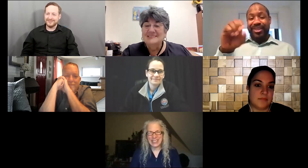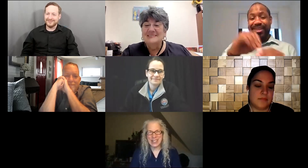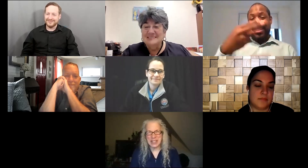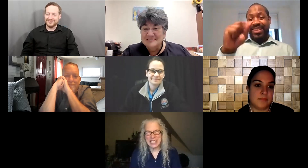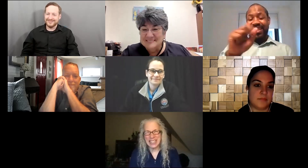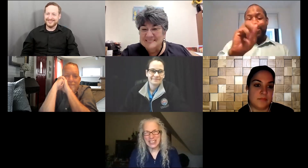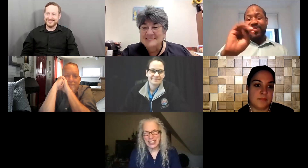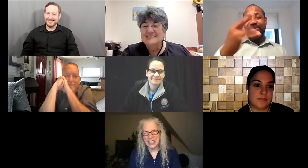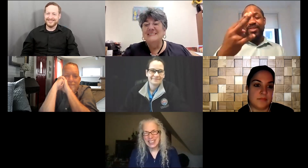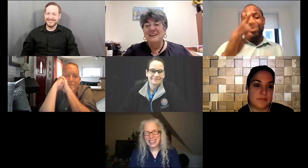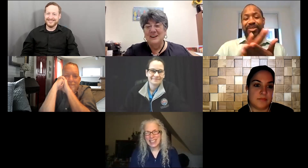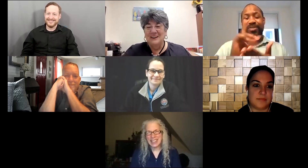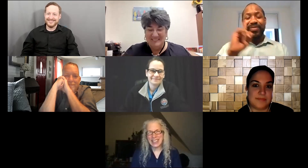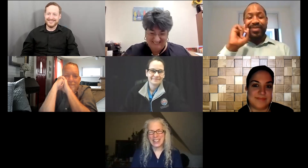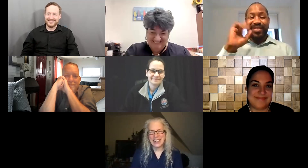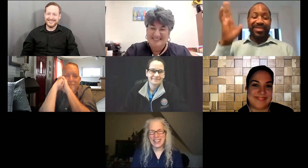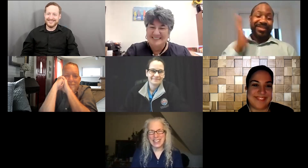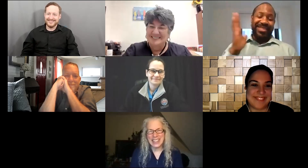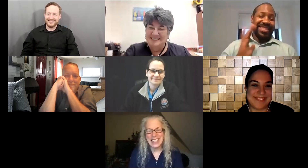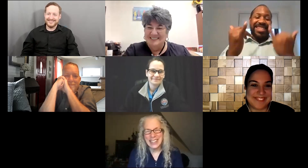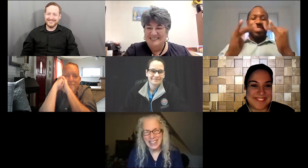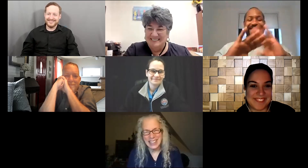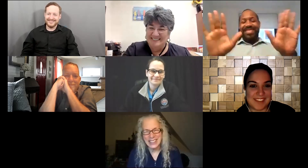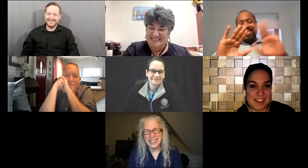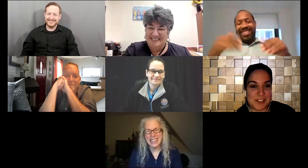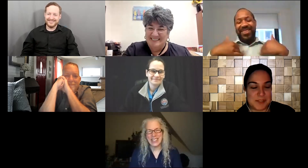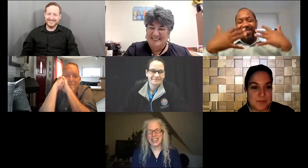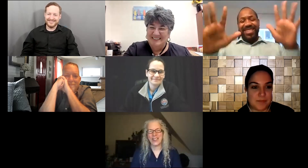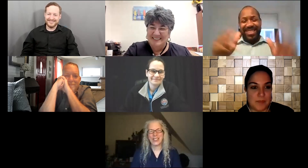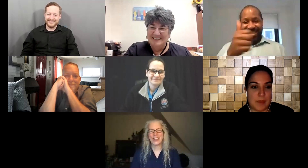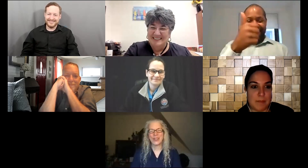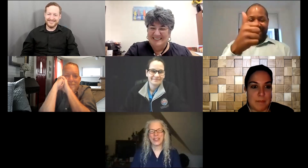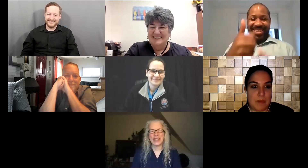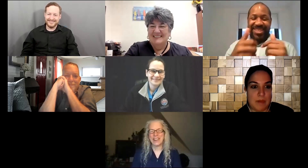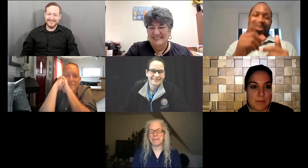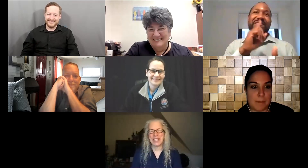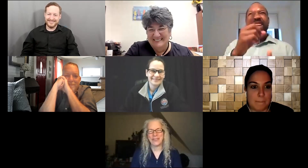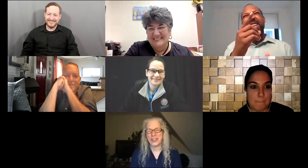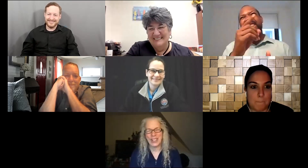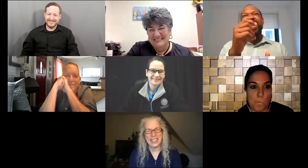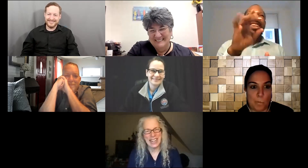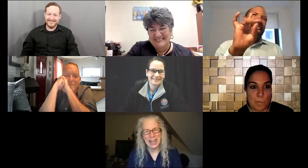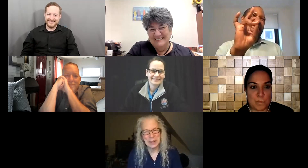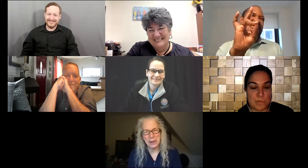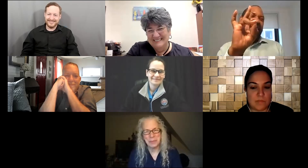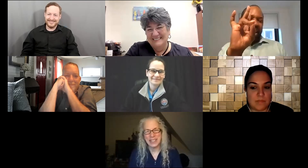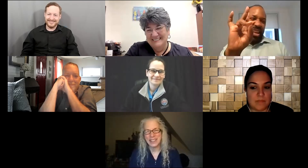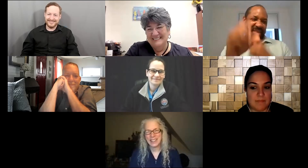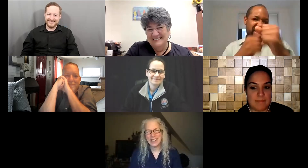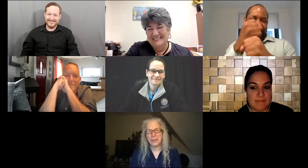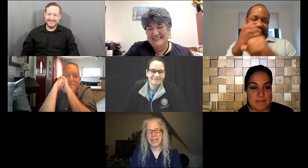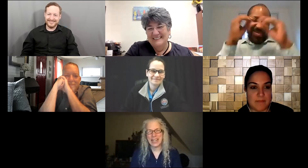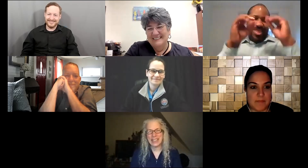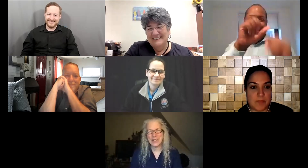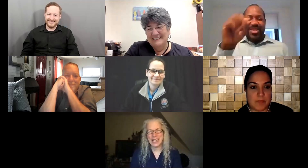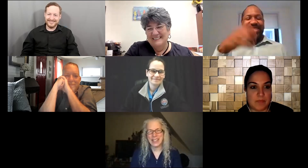I used to be a teacher. There you go. Yeah, I used to teach in the old school for the deaf, but not for a long time now. But